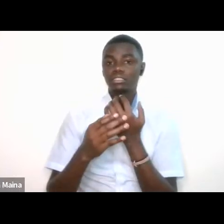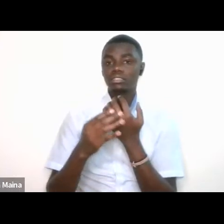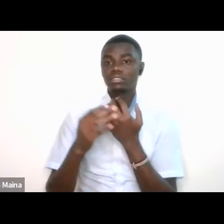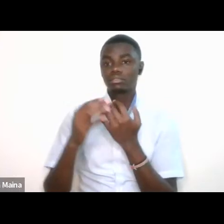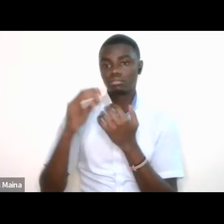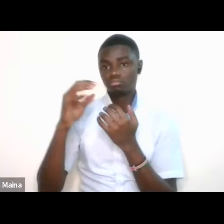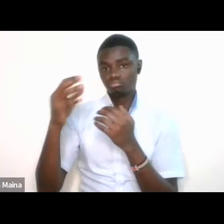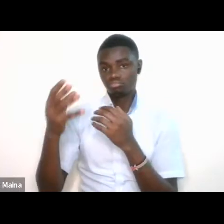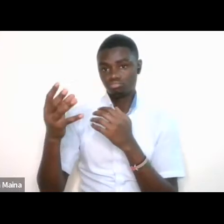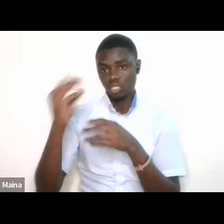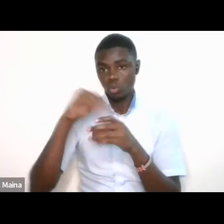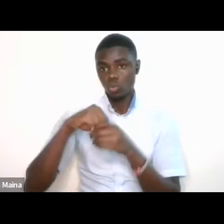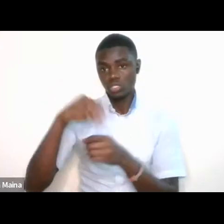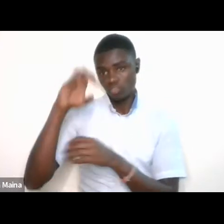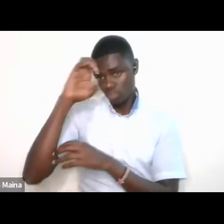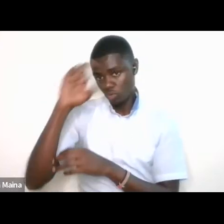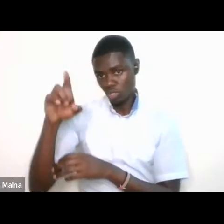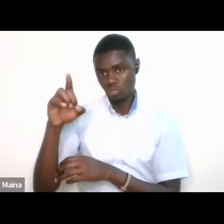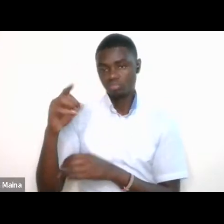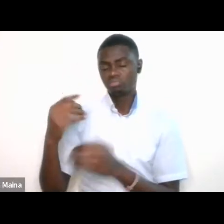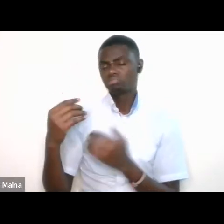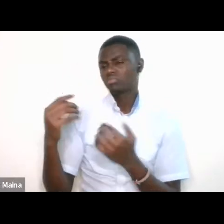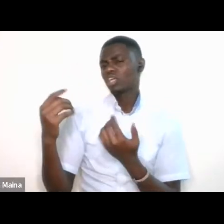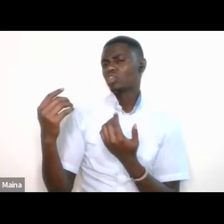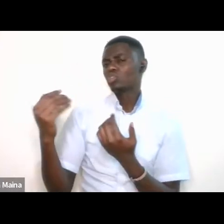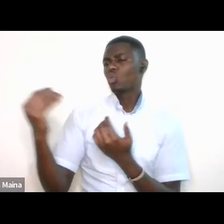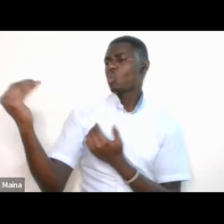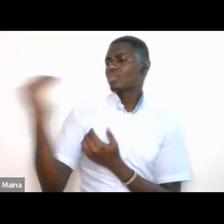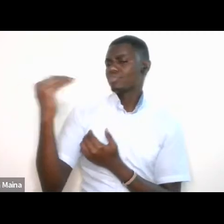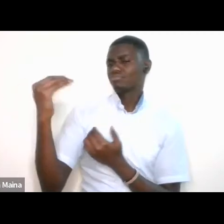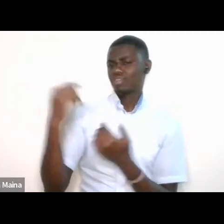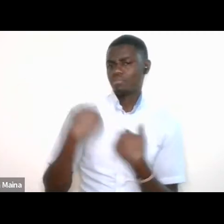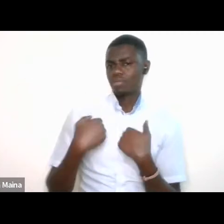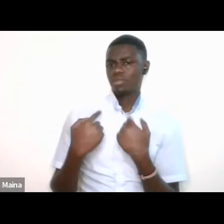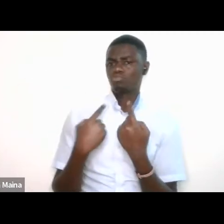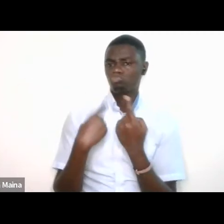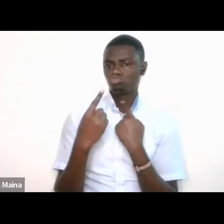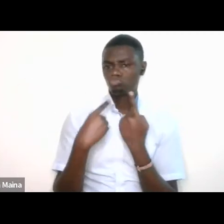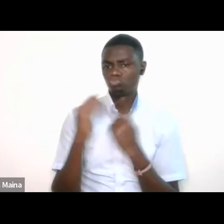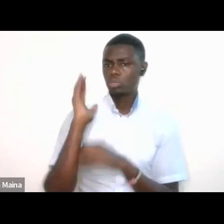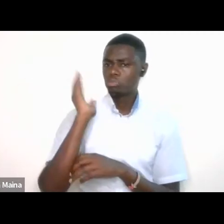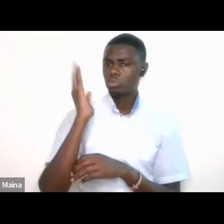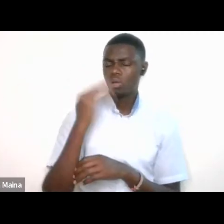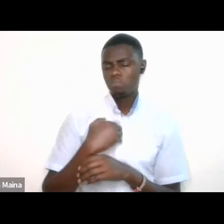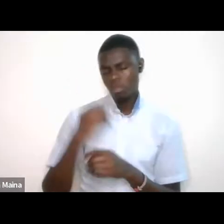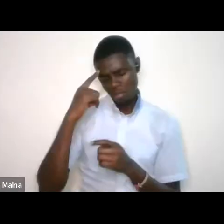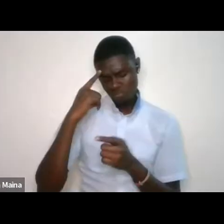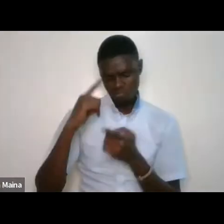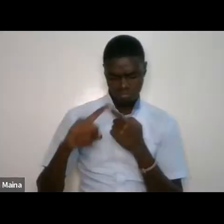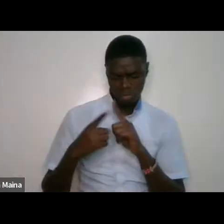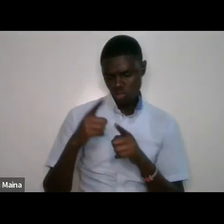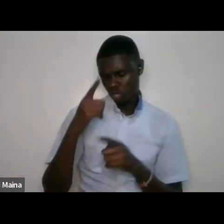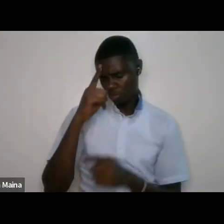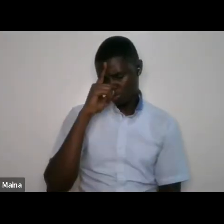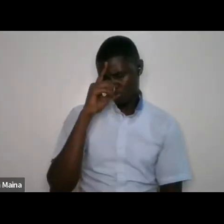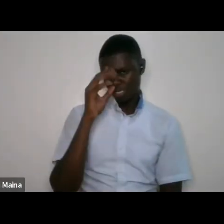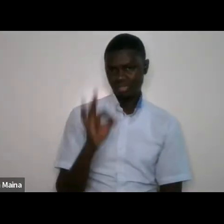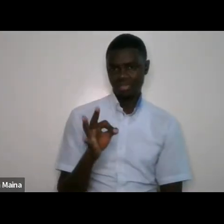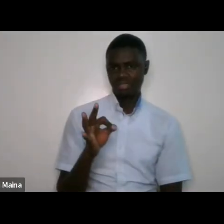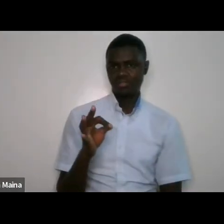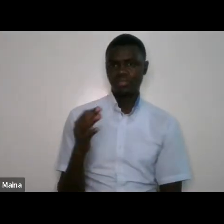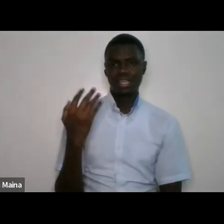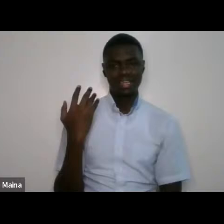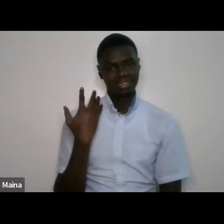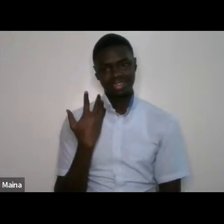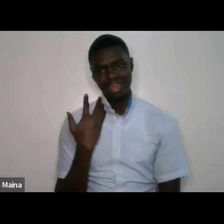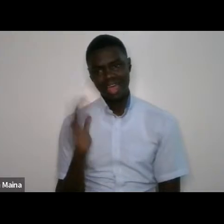I thought very seriously about this, right? Because I don't want to